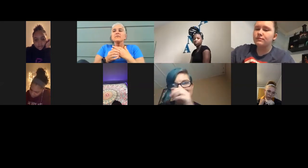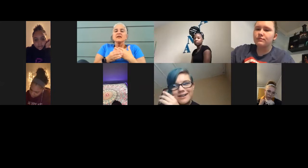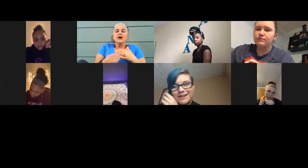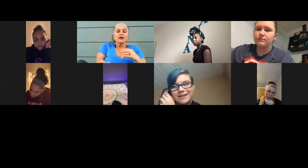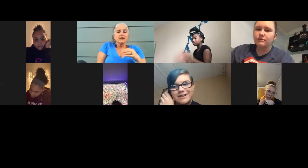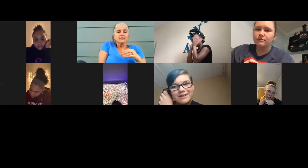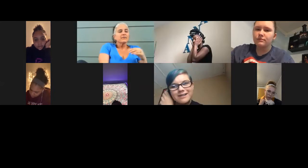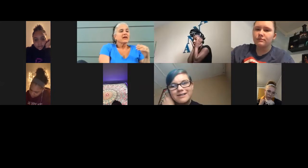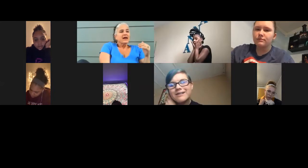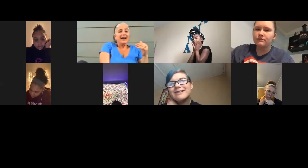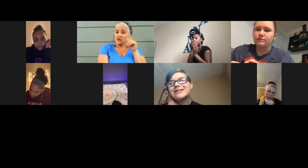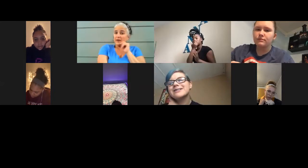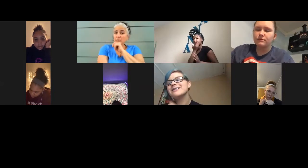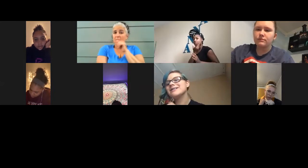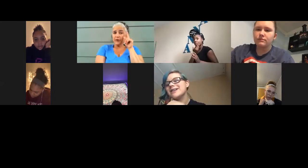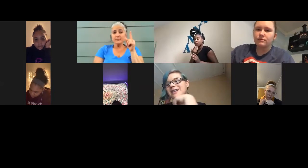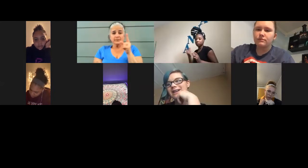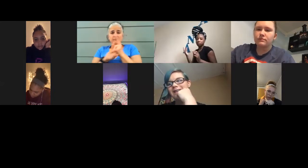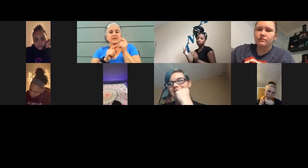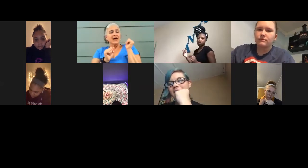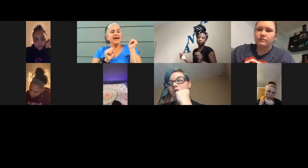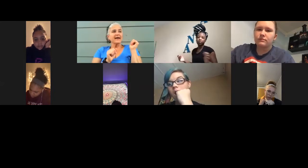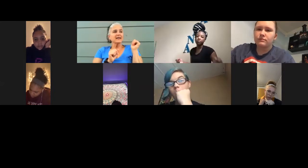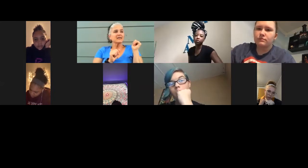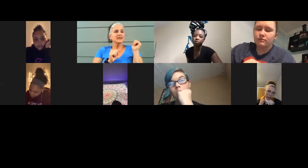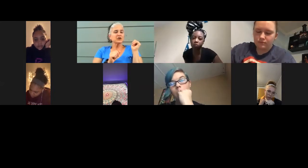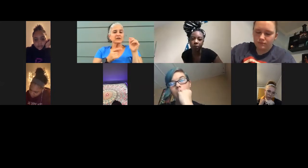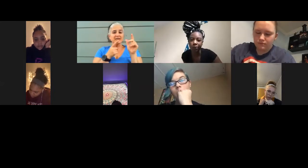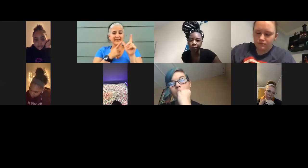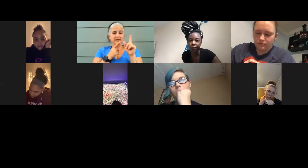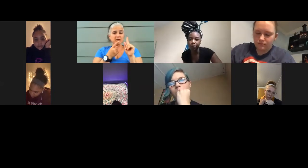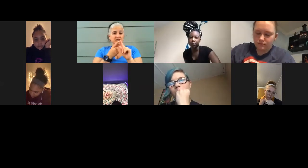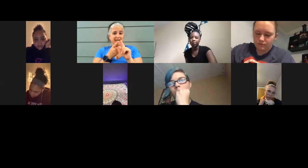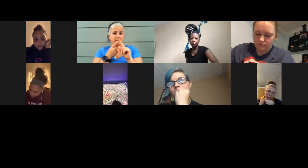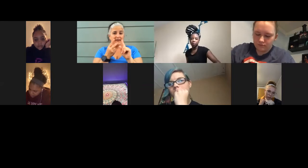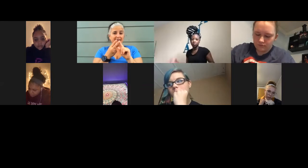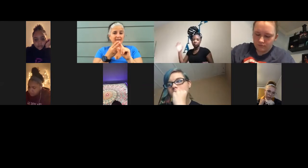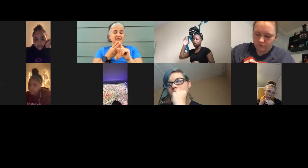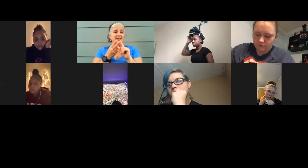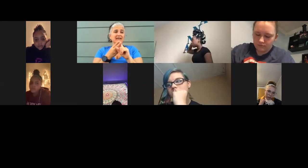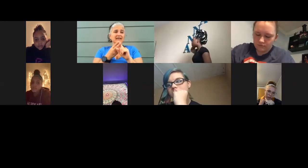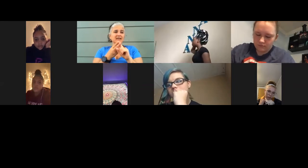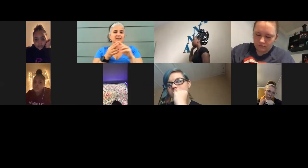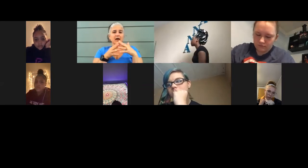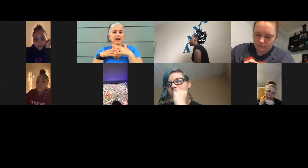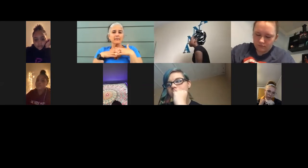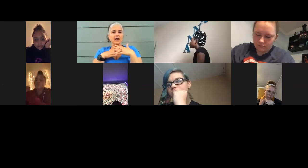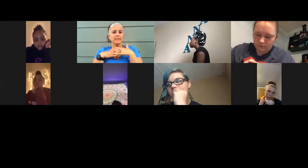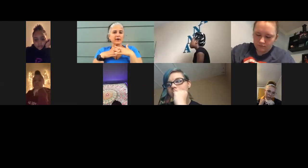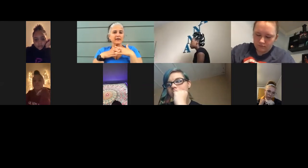family, has a twin brother, and he took second place